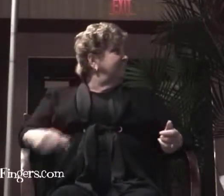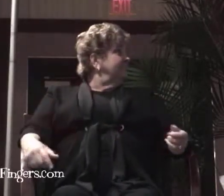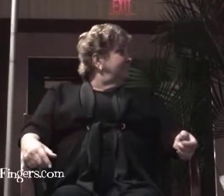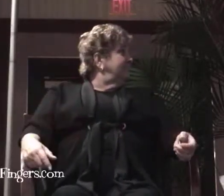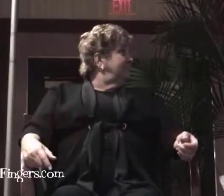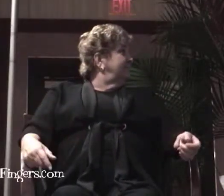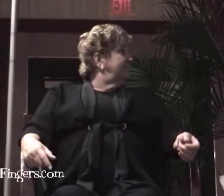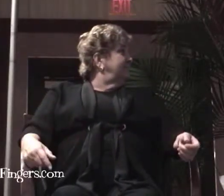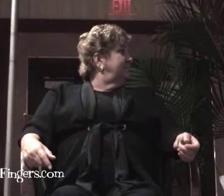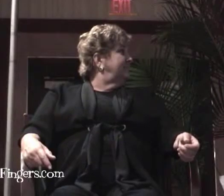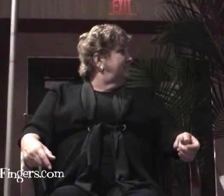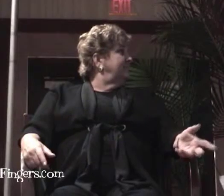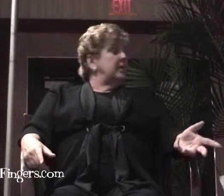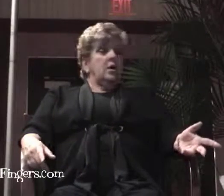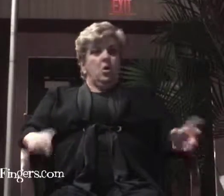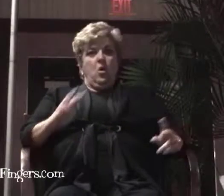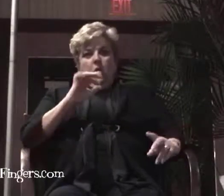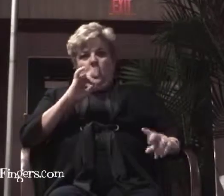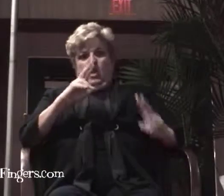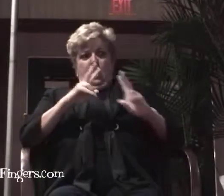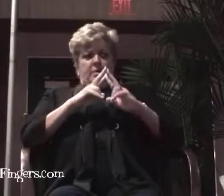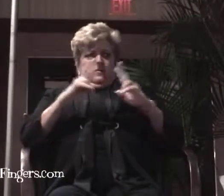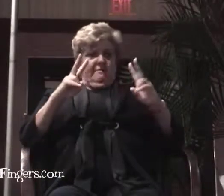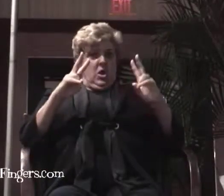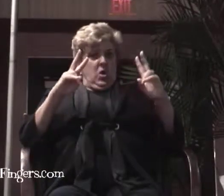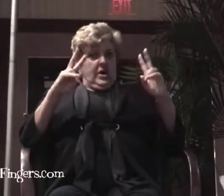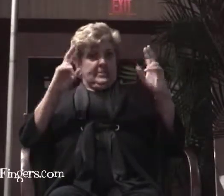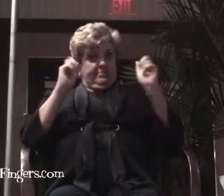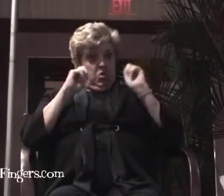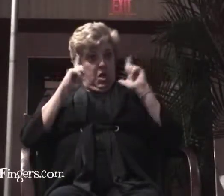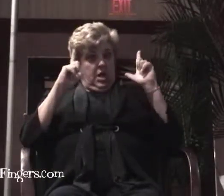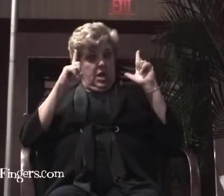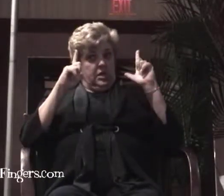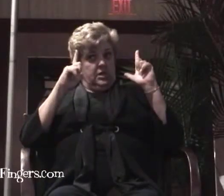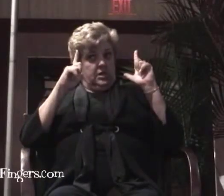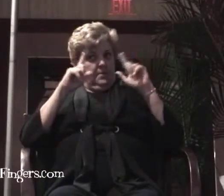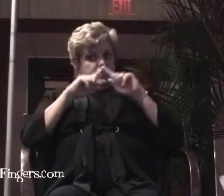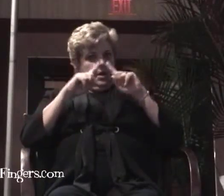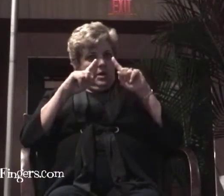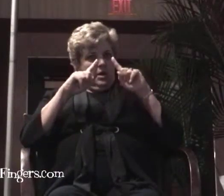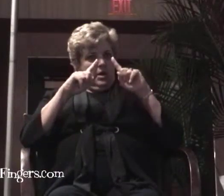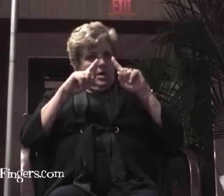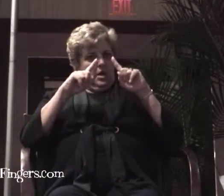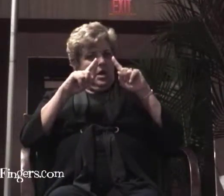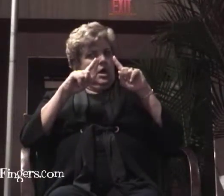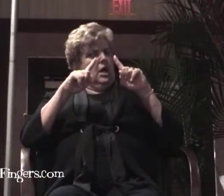And much to my surprise, much to my dismay, they put me in the infantry.